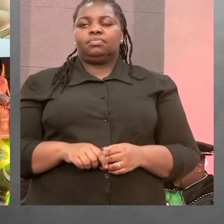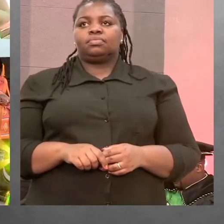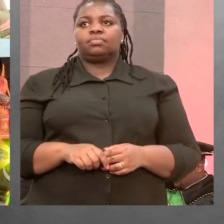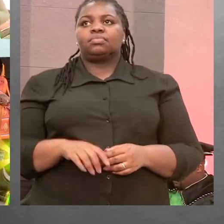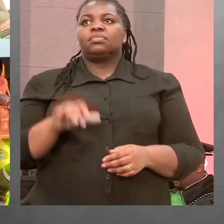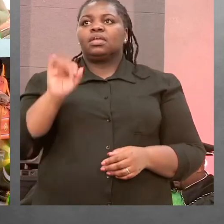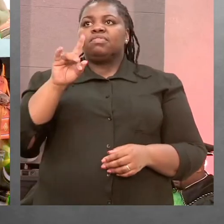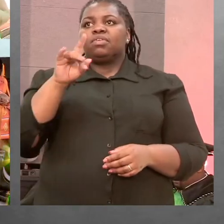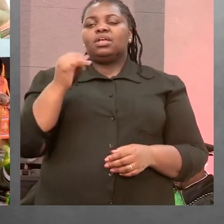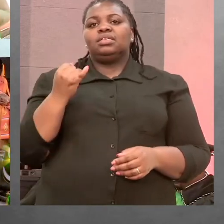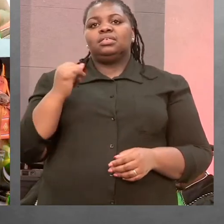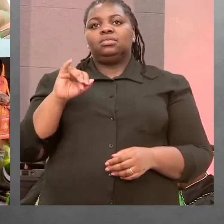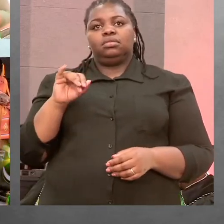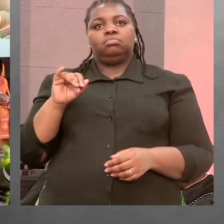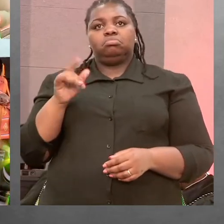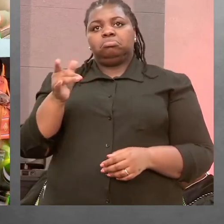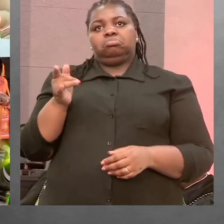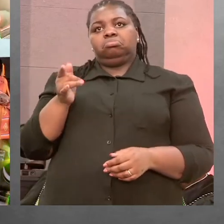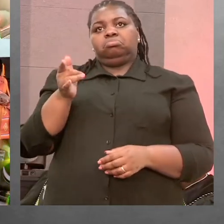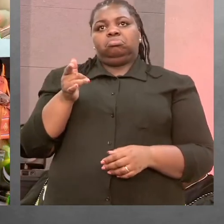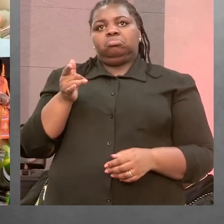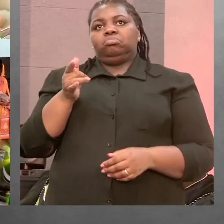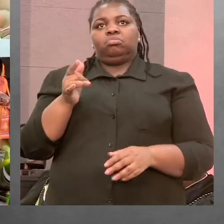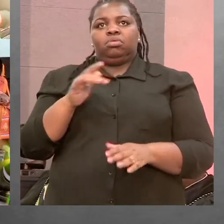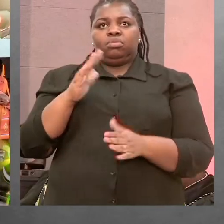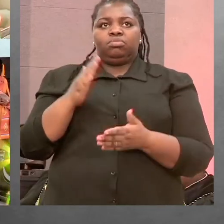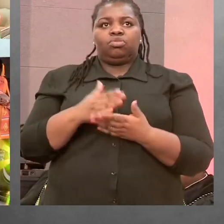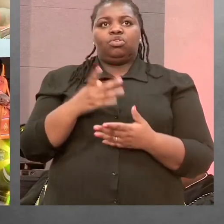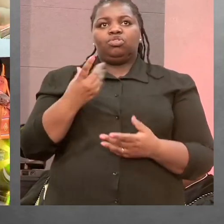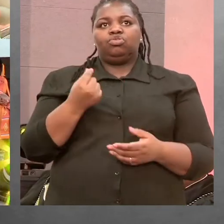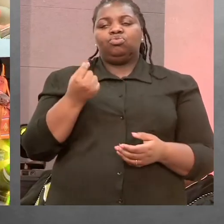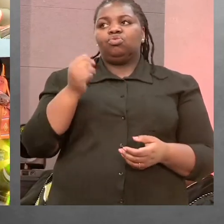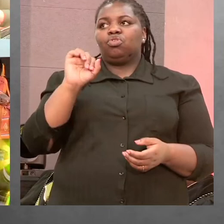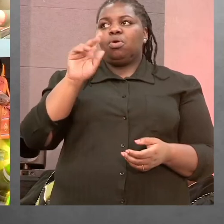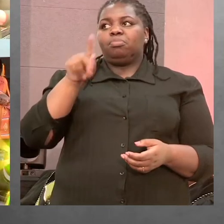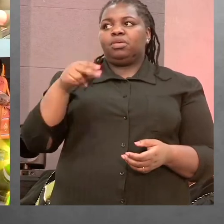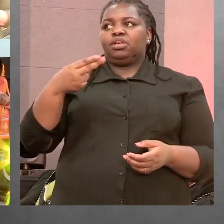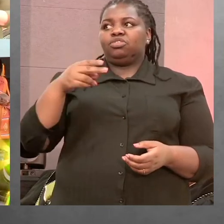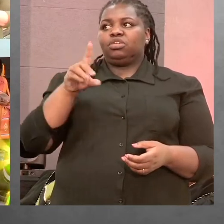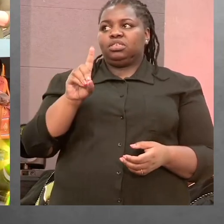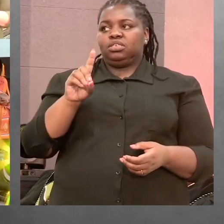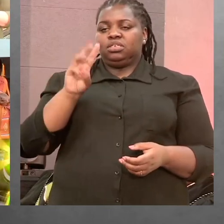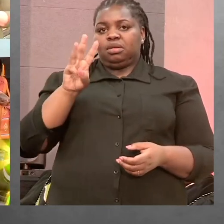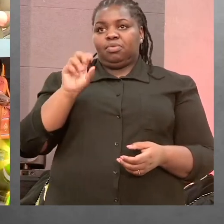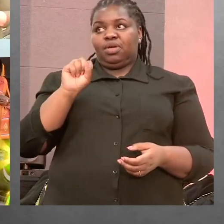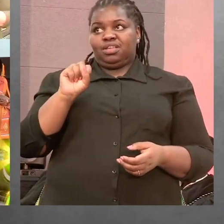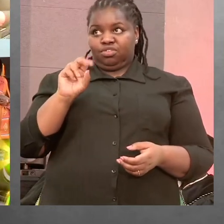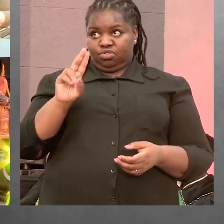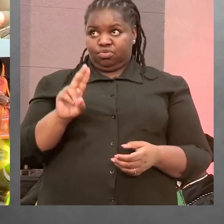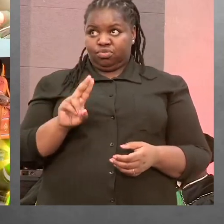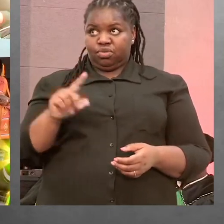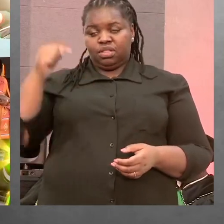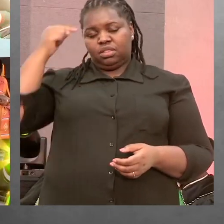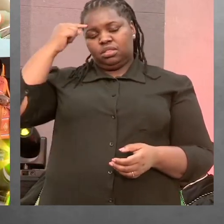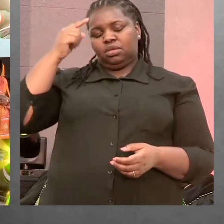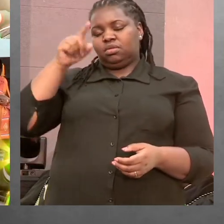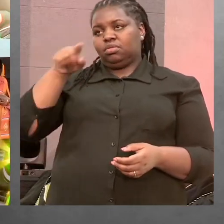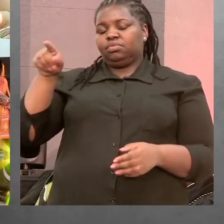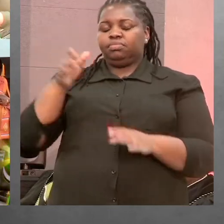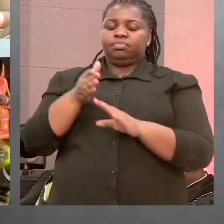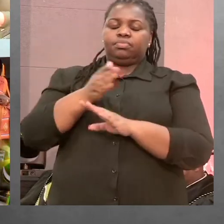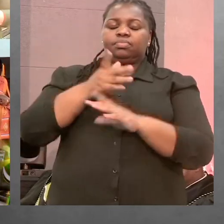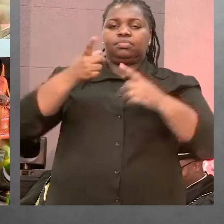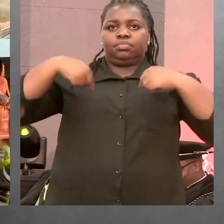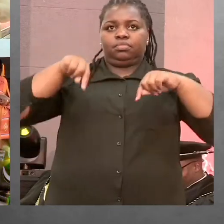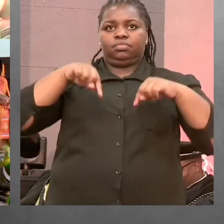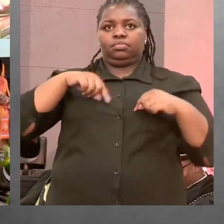If you are still hesitant about doing your doctoral degree with Walter Sisulu University, think of those before us who